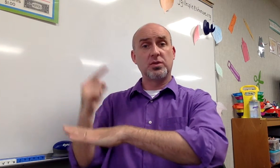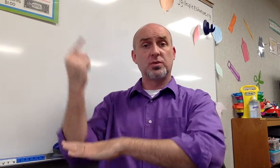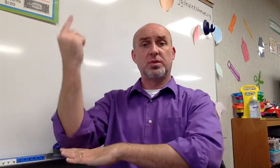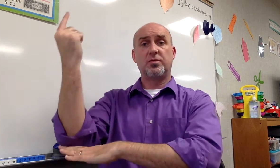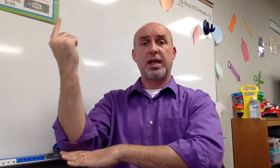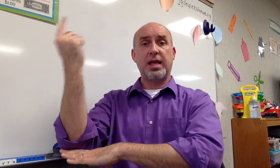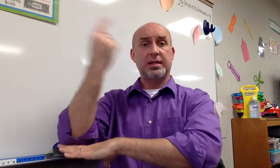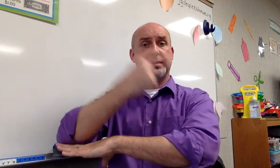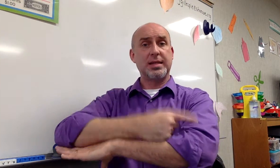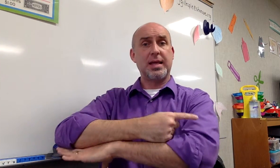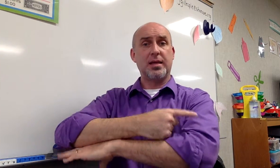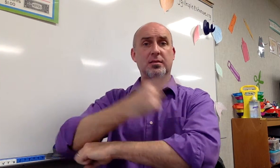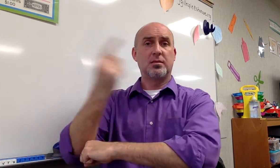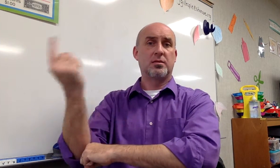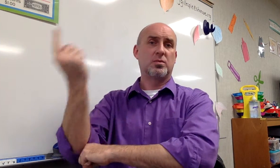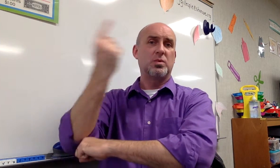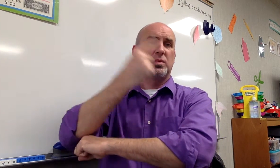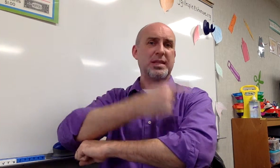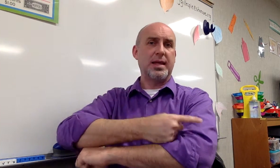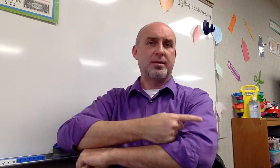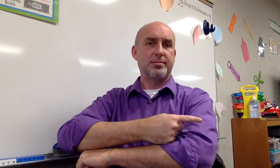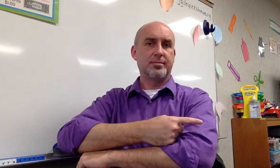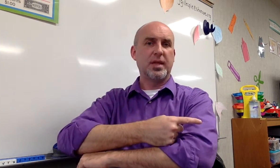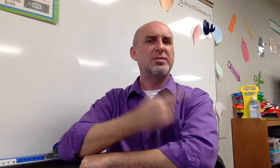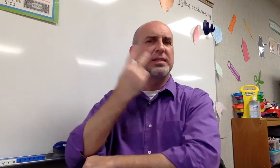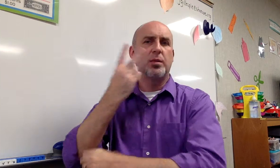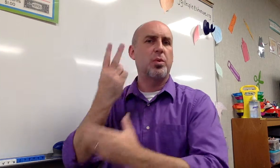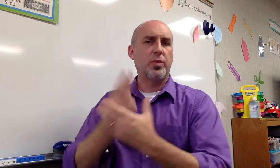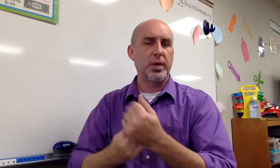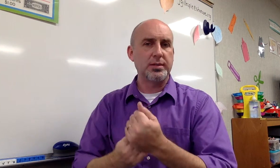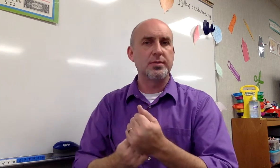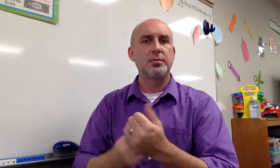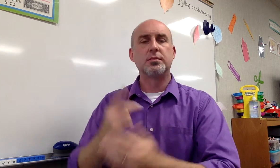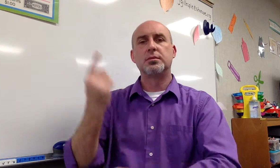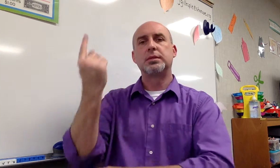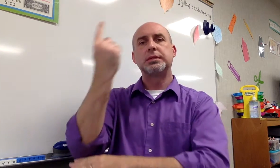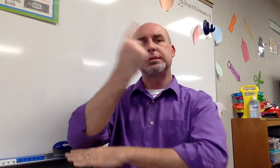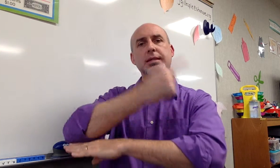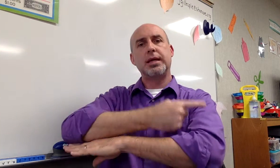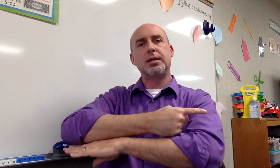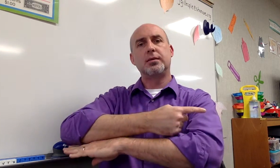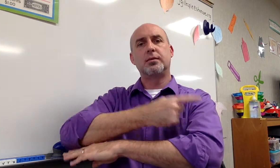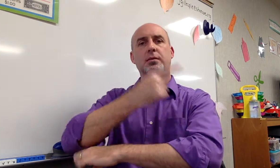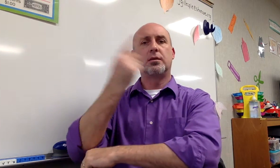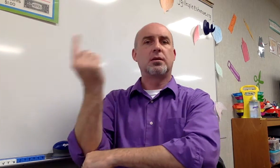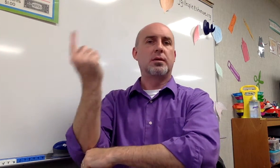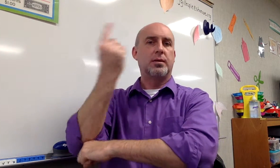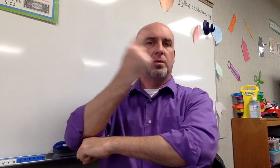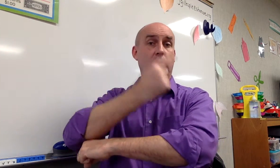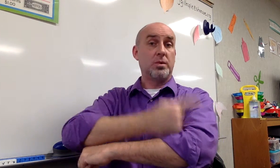with the flat hand. Day or day. I've seen it both ways. Day or day.